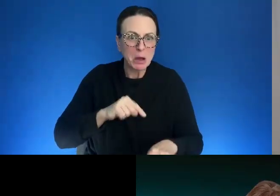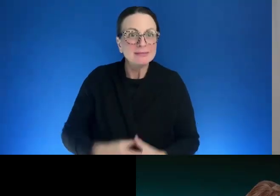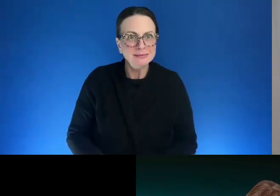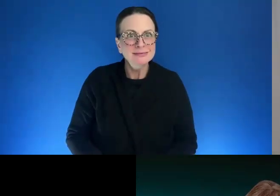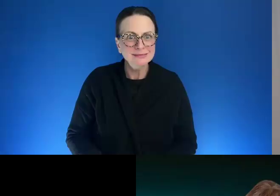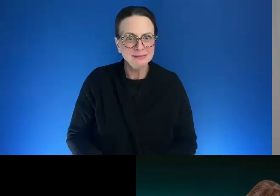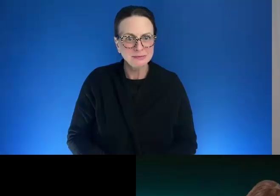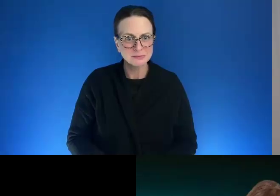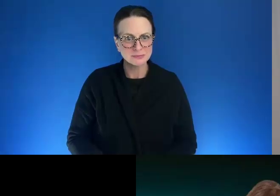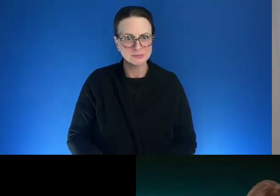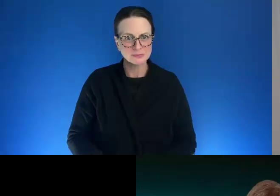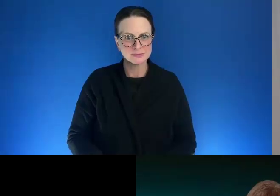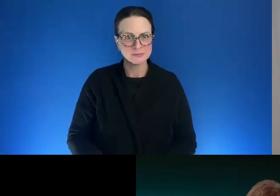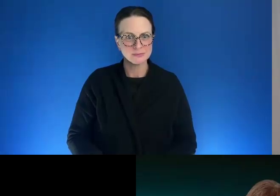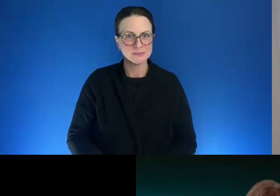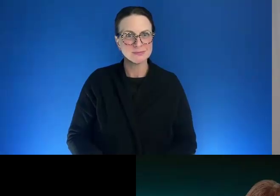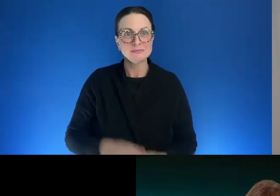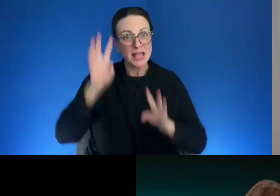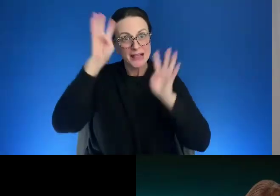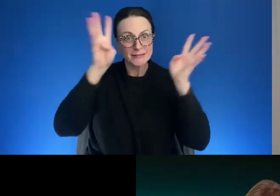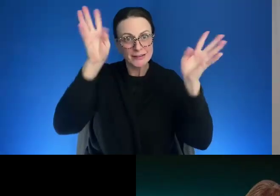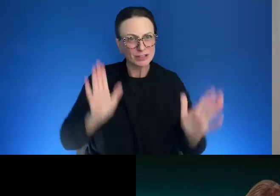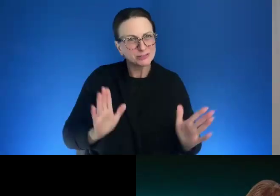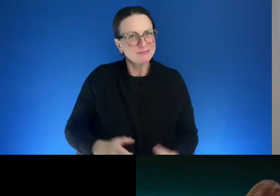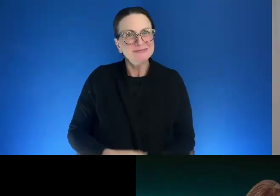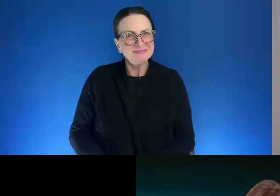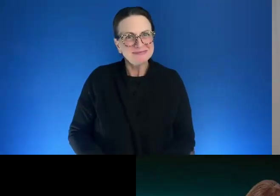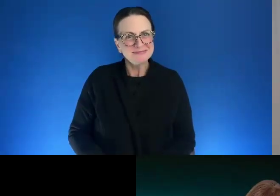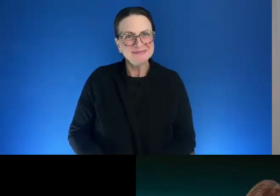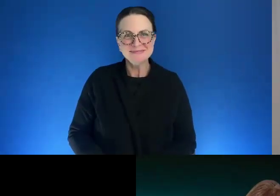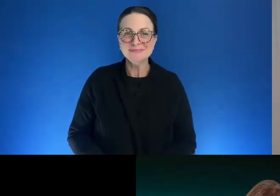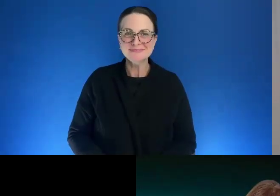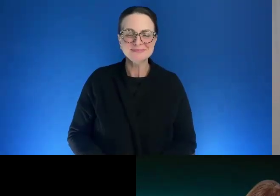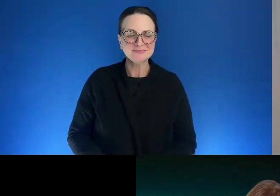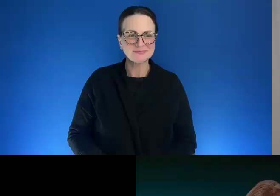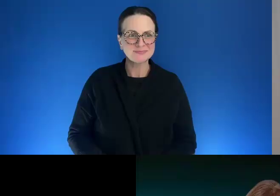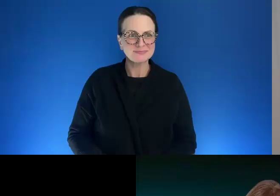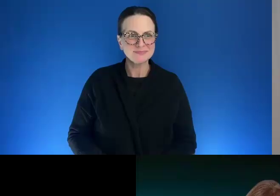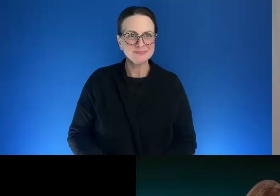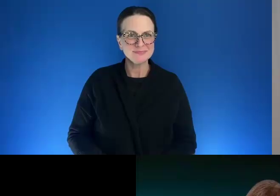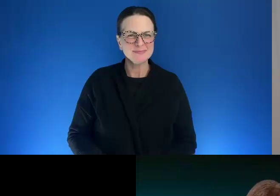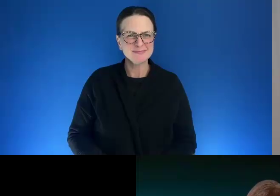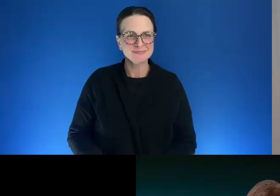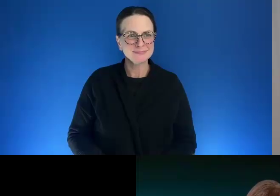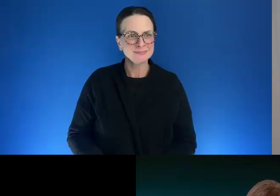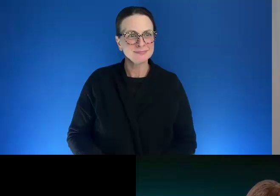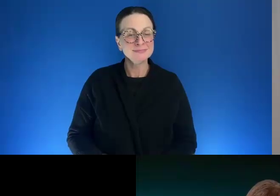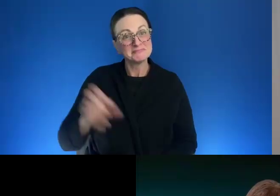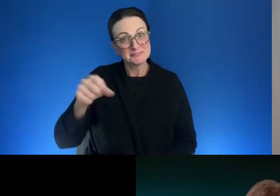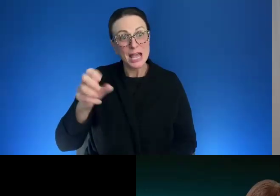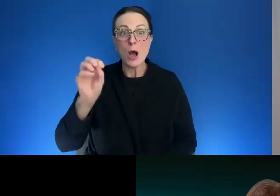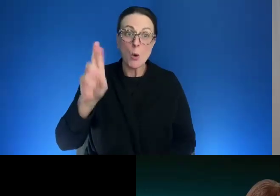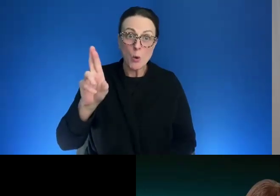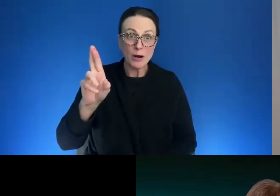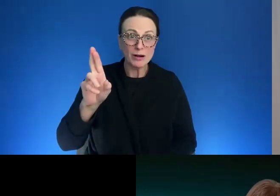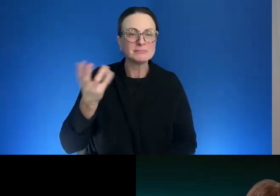is. Yeah, be an inventor, innovator from Victoria. Yeah, so yeah, or